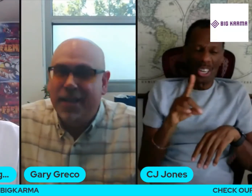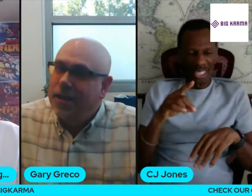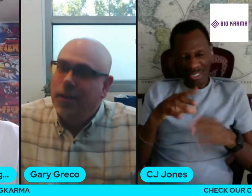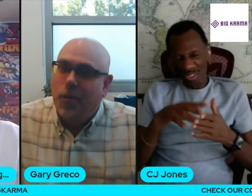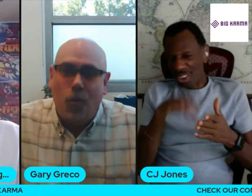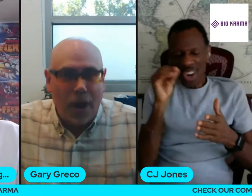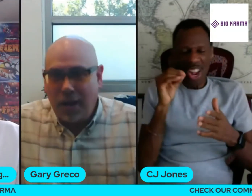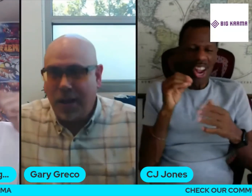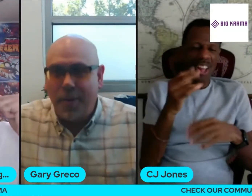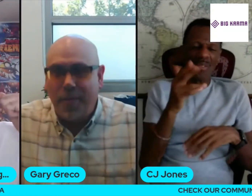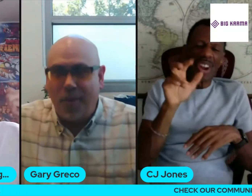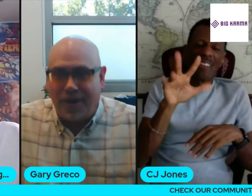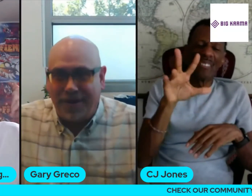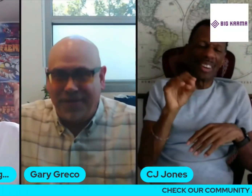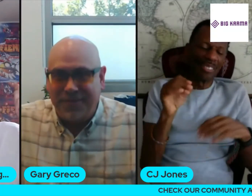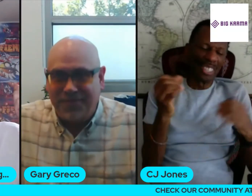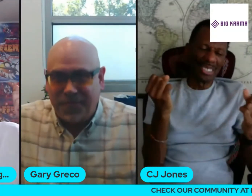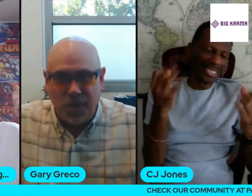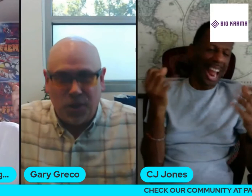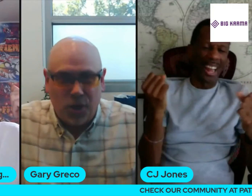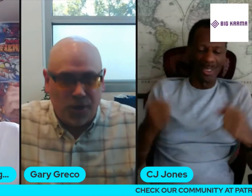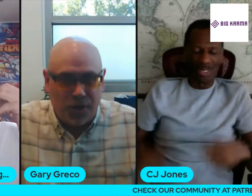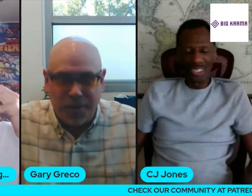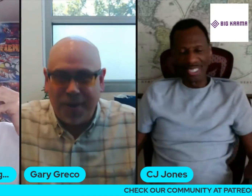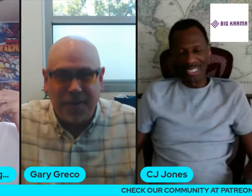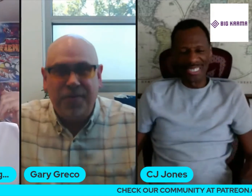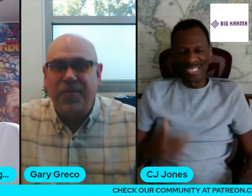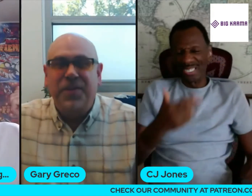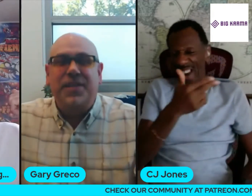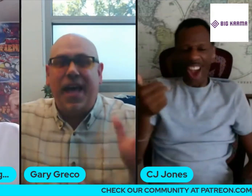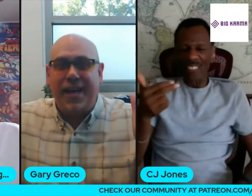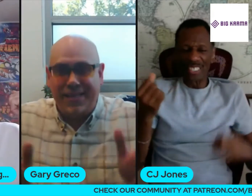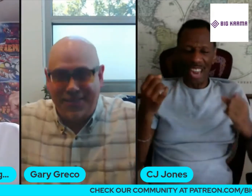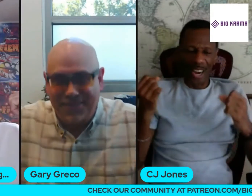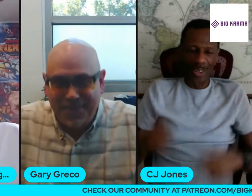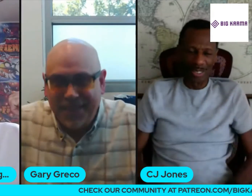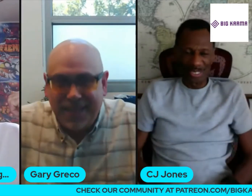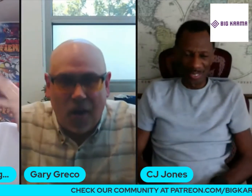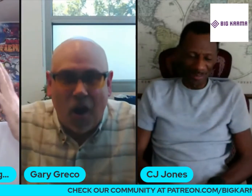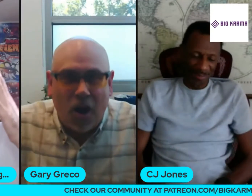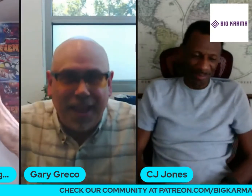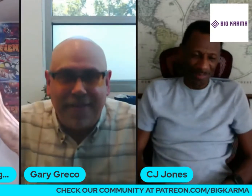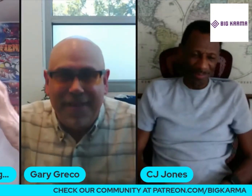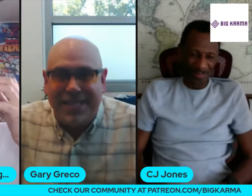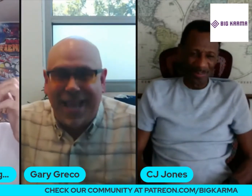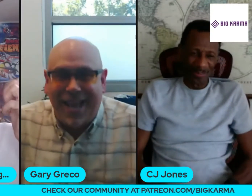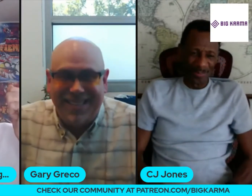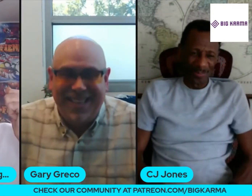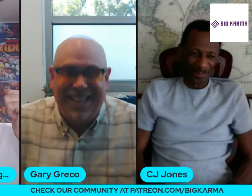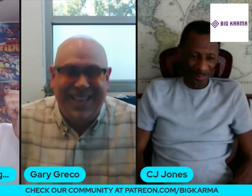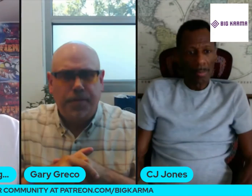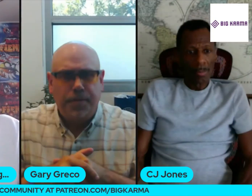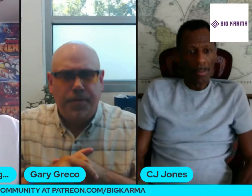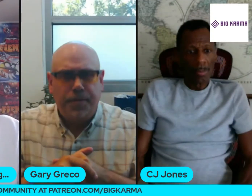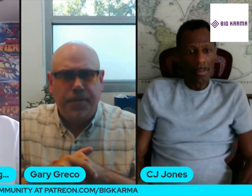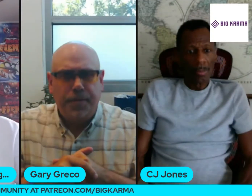pass, welcome aboard. You'll learn 350 signs, all Navi